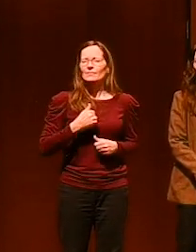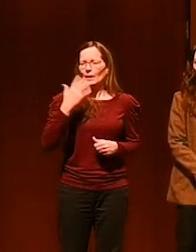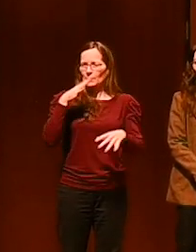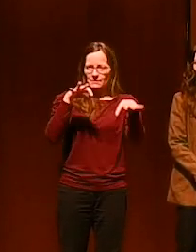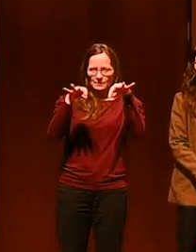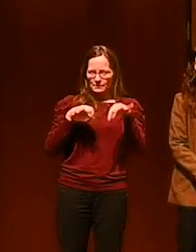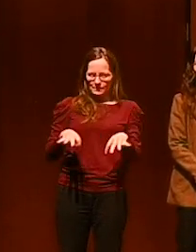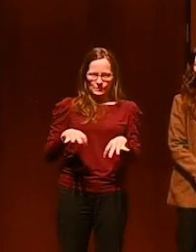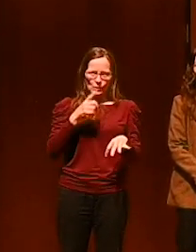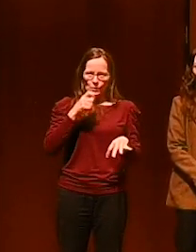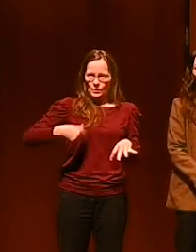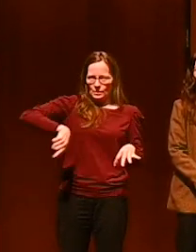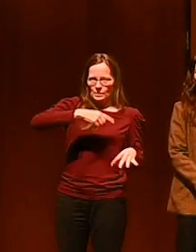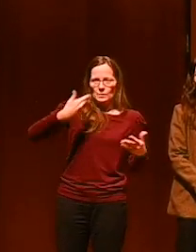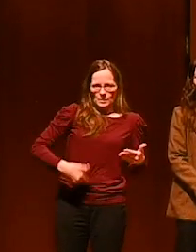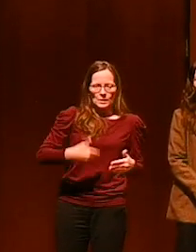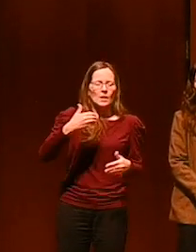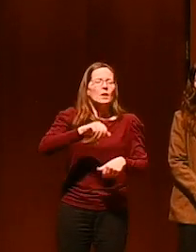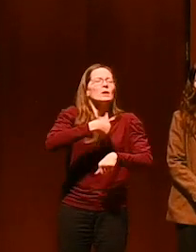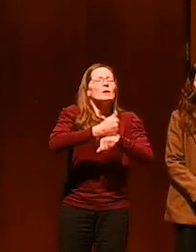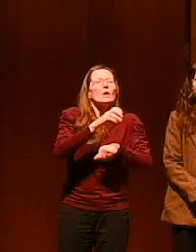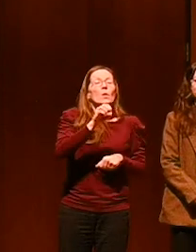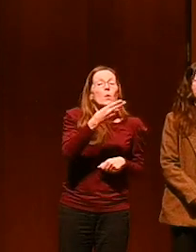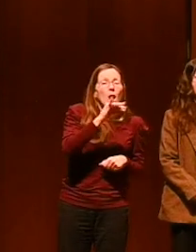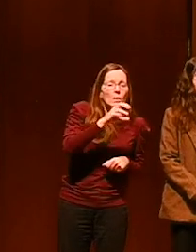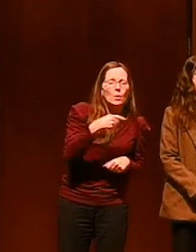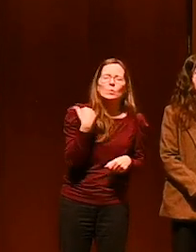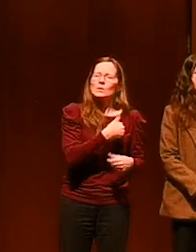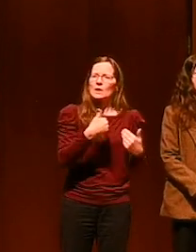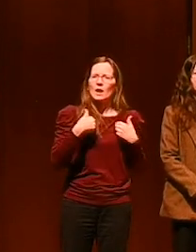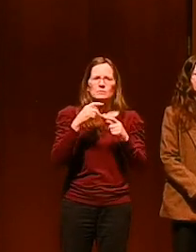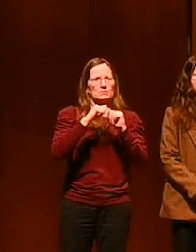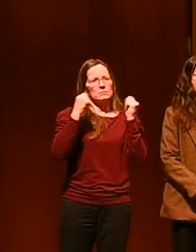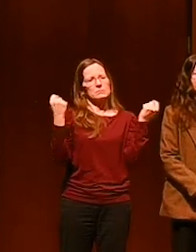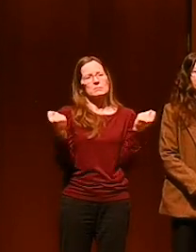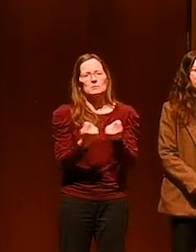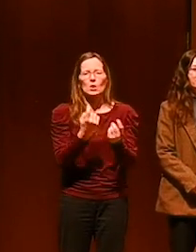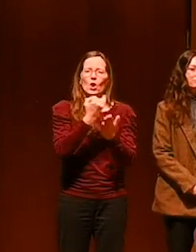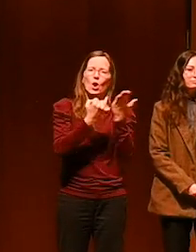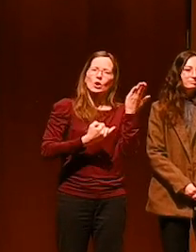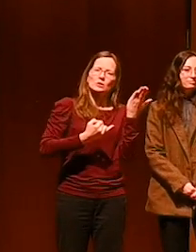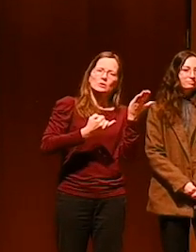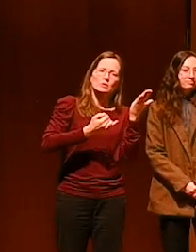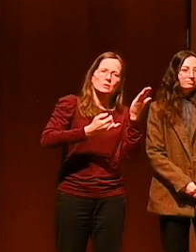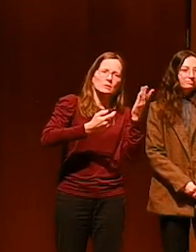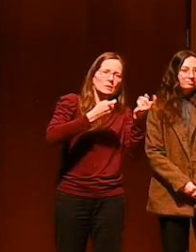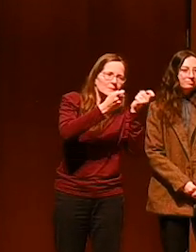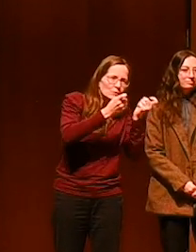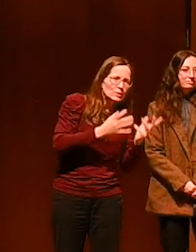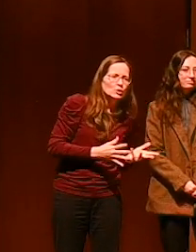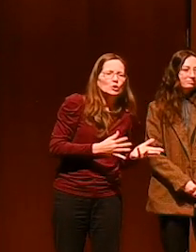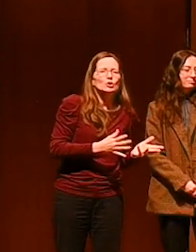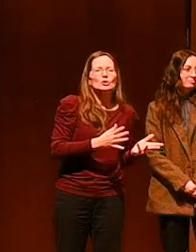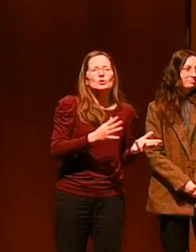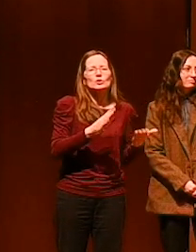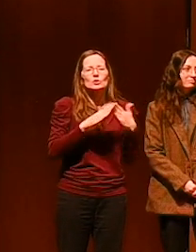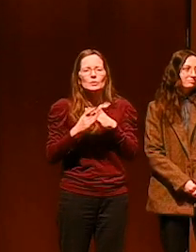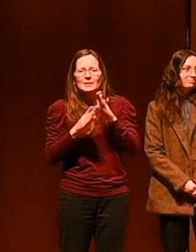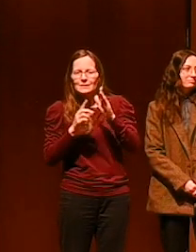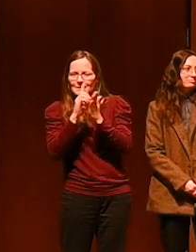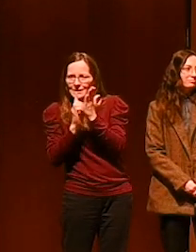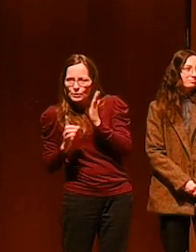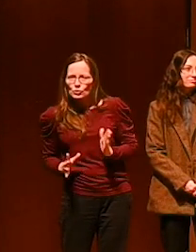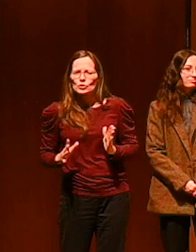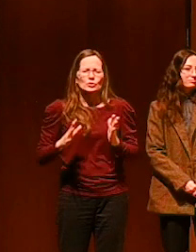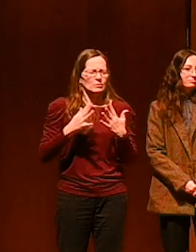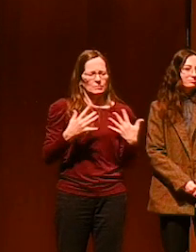Columbus, Ohio. We have a large team of landscape architects, planners, arts administrators, and urban designers. So we're coming at this